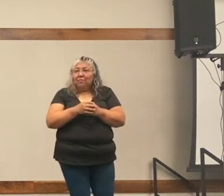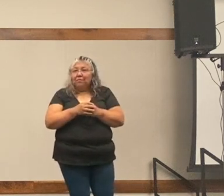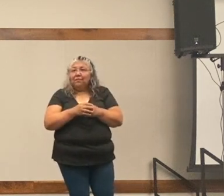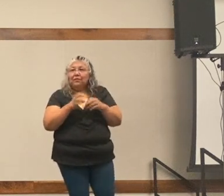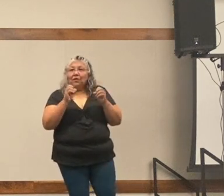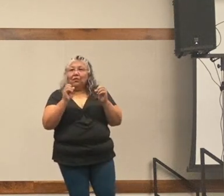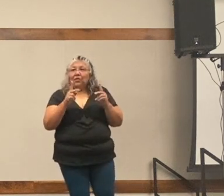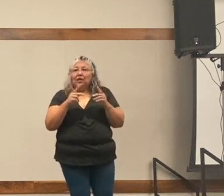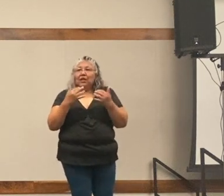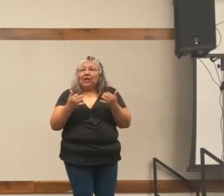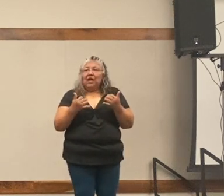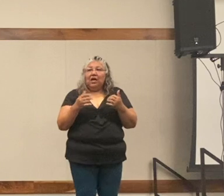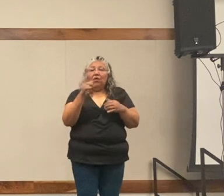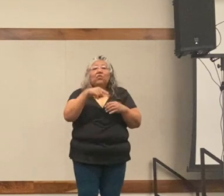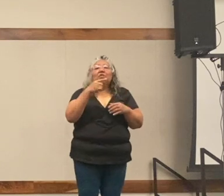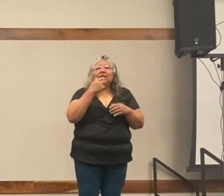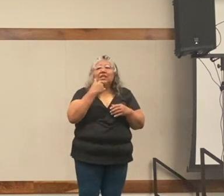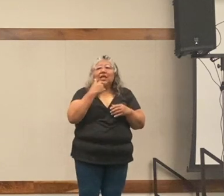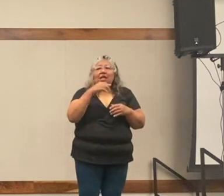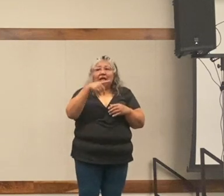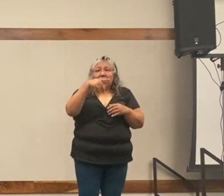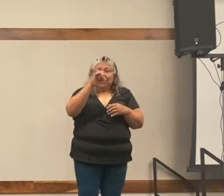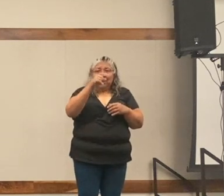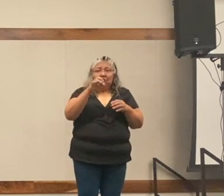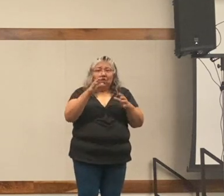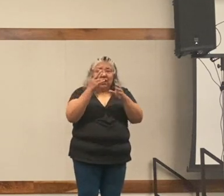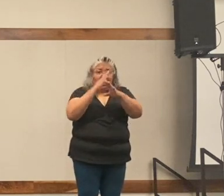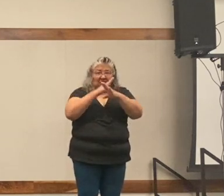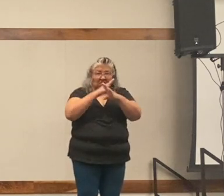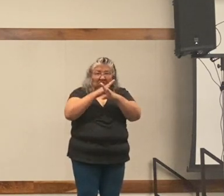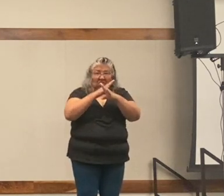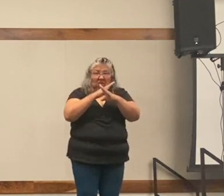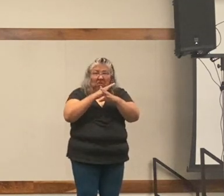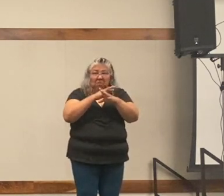Okay. So would you say that Peter is heavily guarded? Yes.